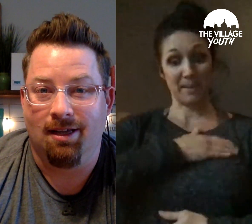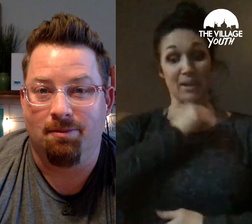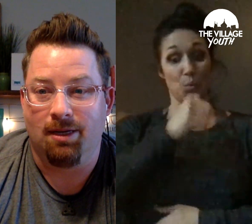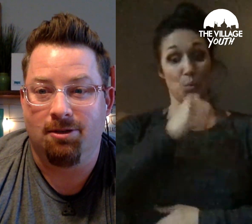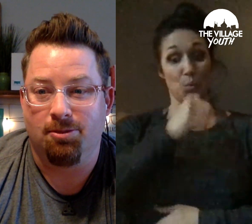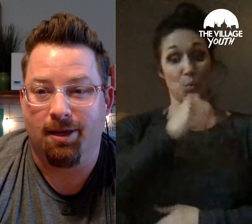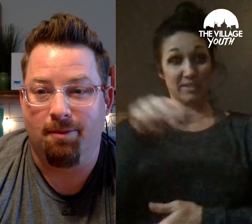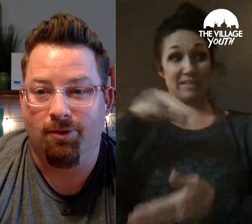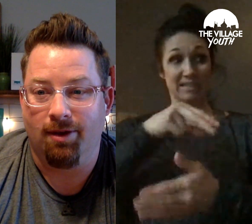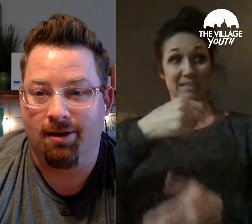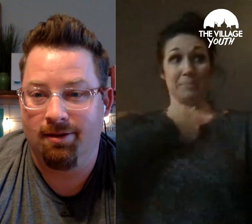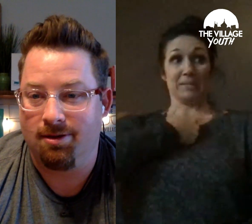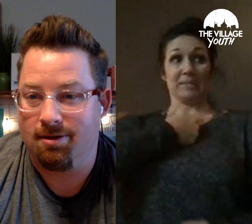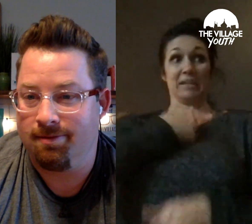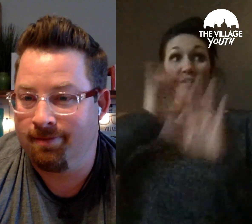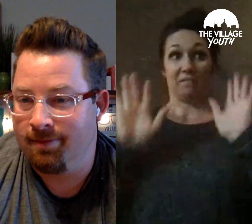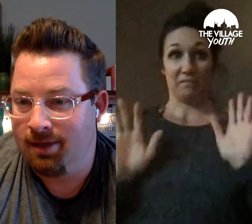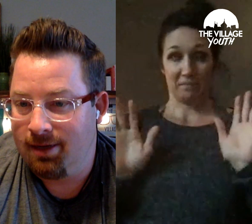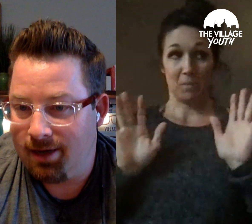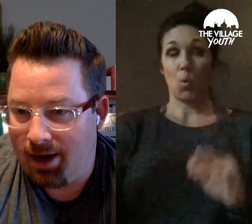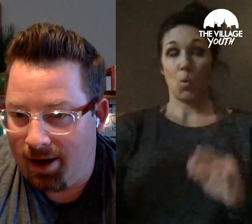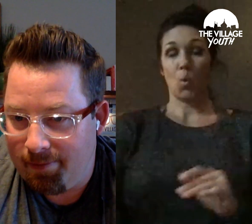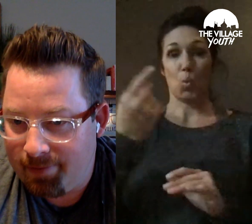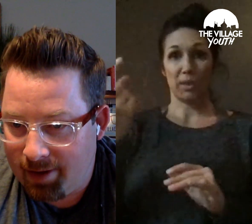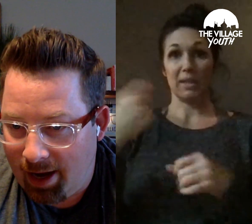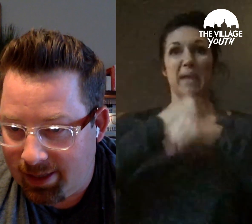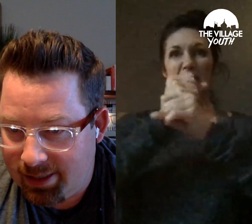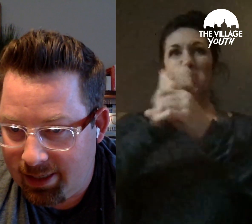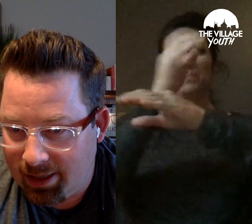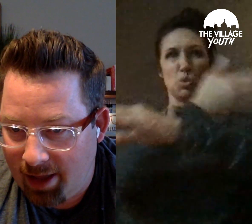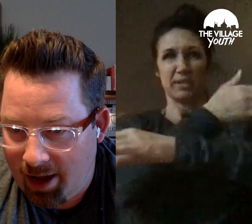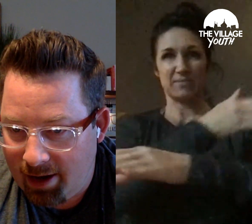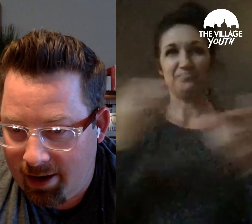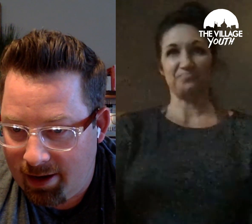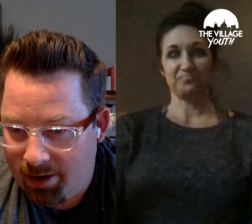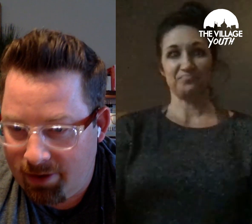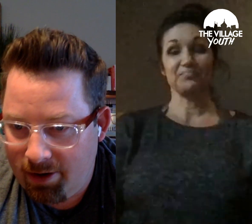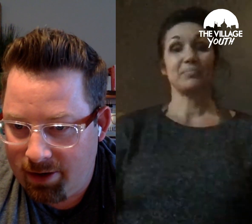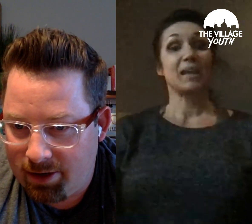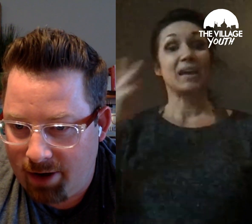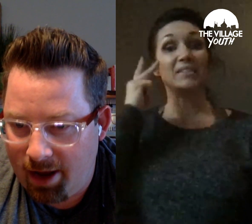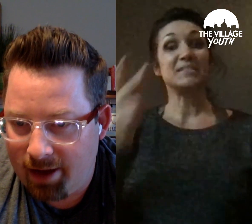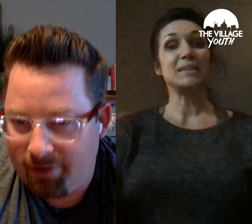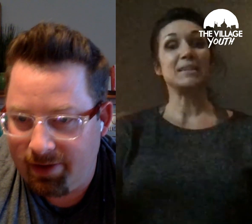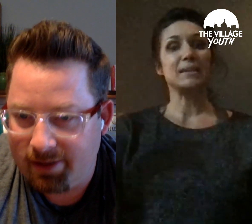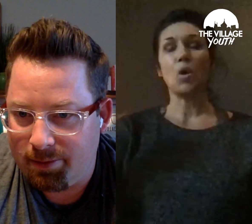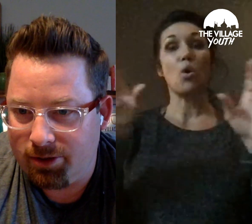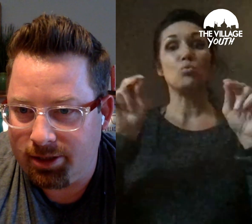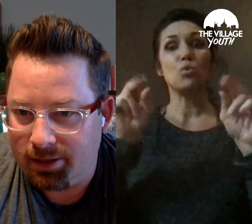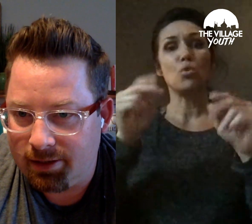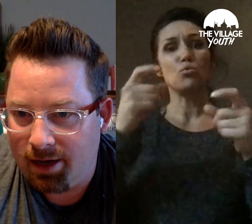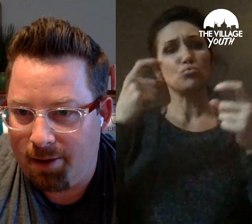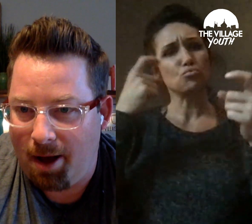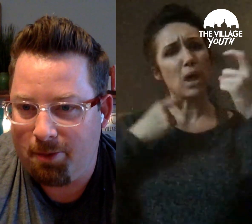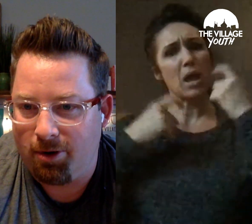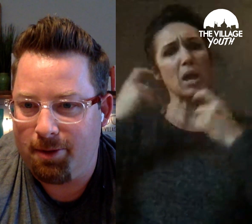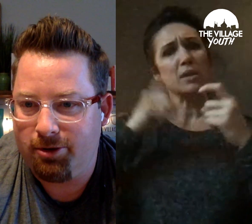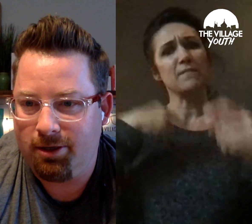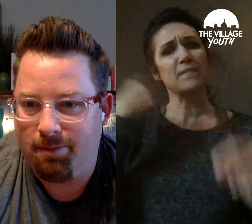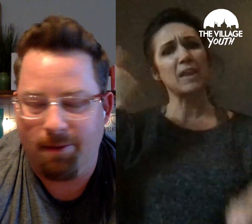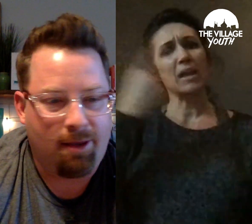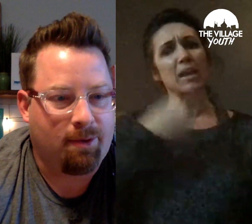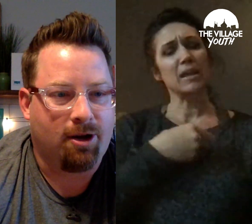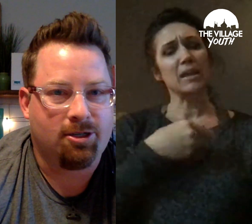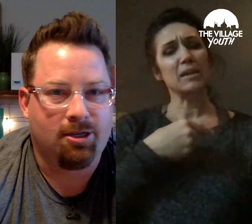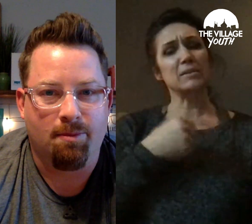dancing, but just playing music. So I see a lot. Oh no, a crying face emoji, popcorn